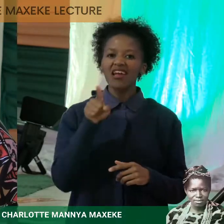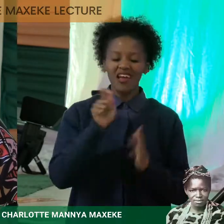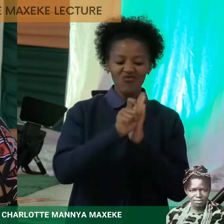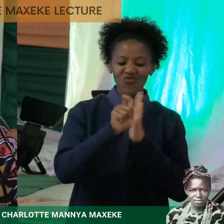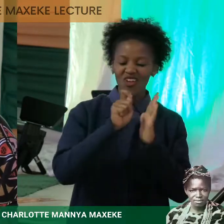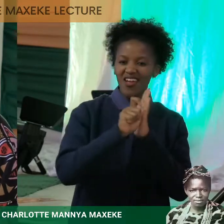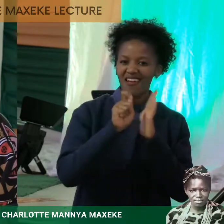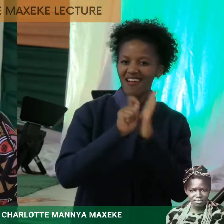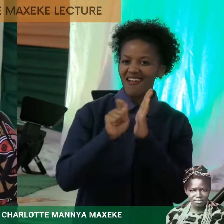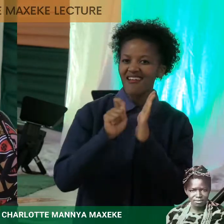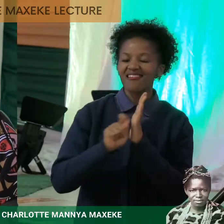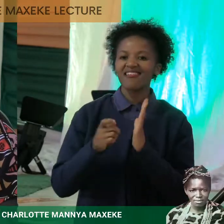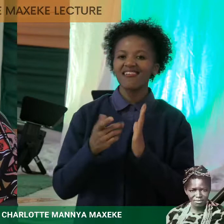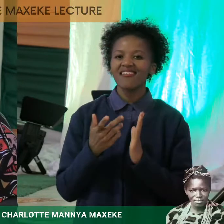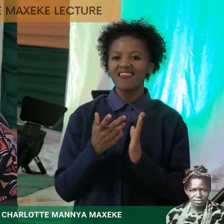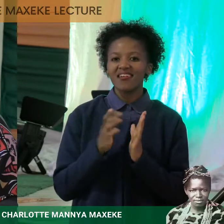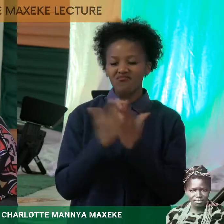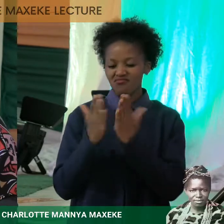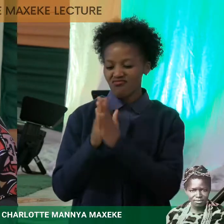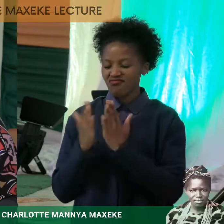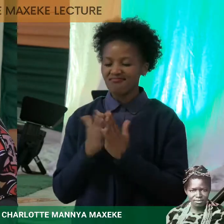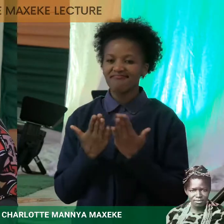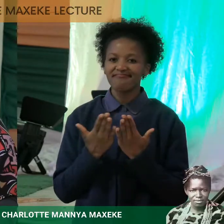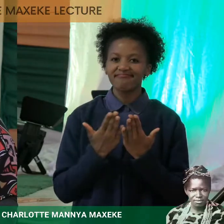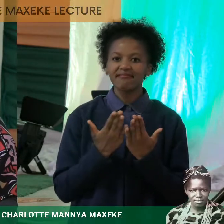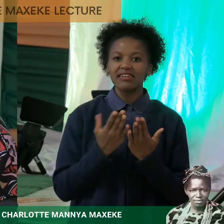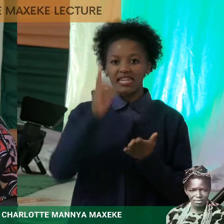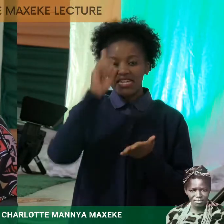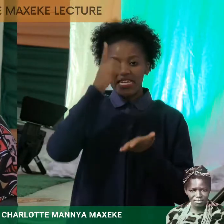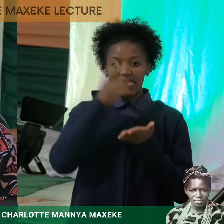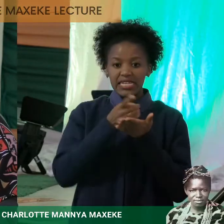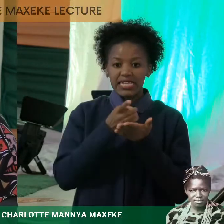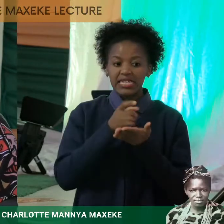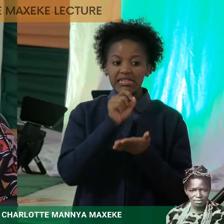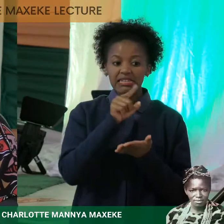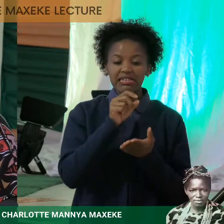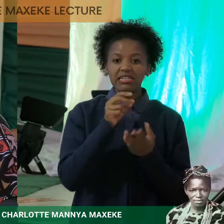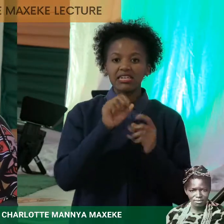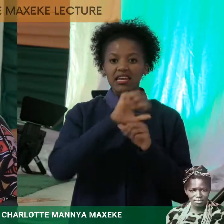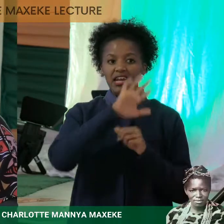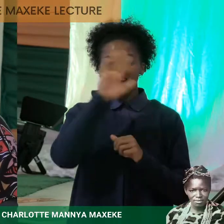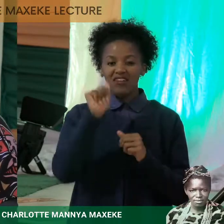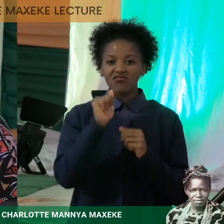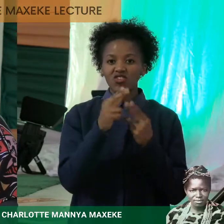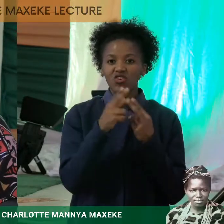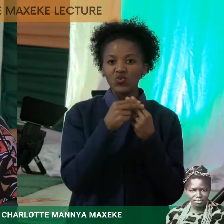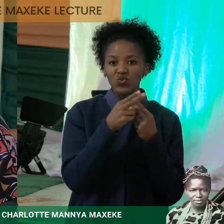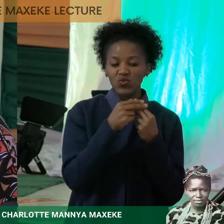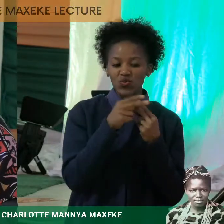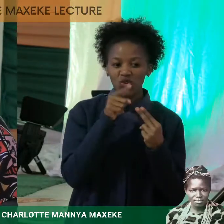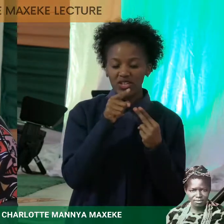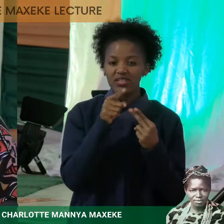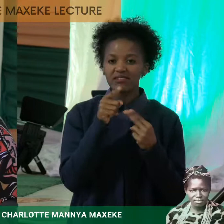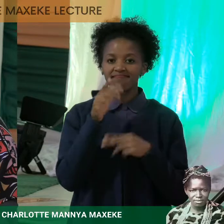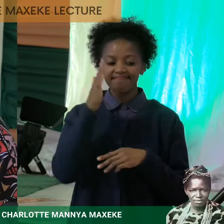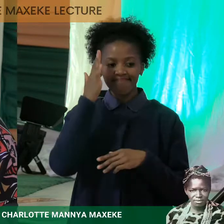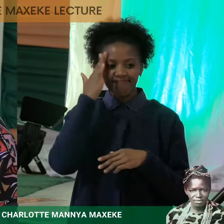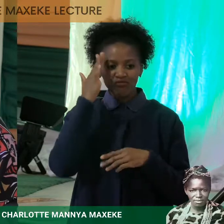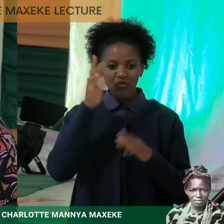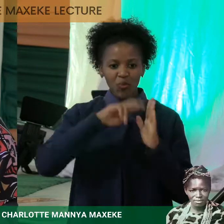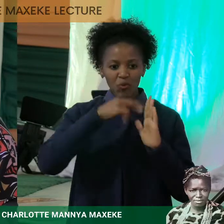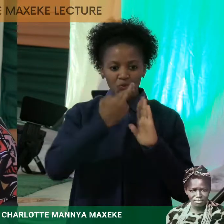of note. The decision by the African Union is an acknowledgement and recognition of the